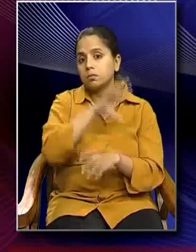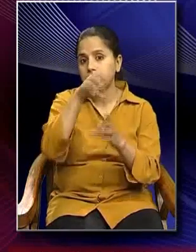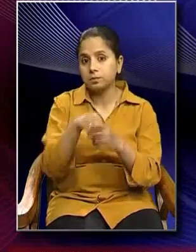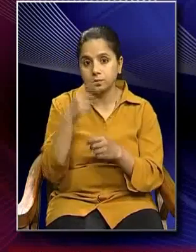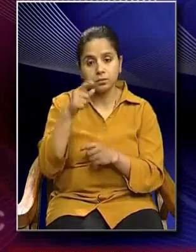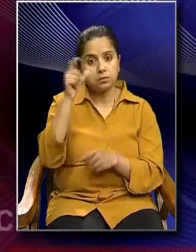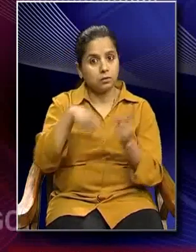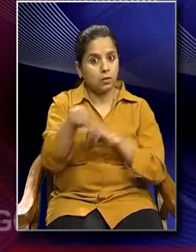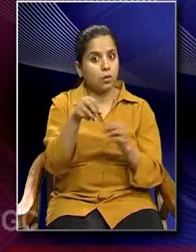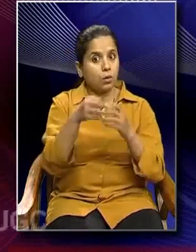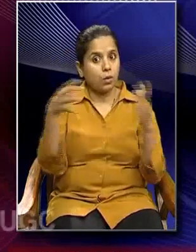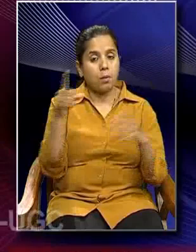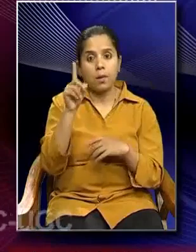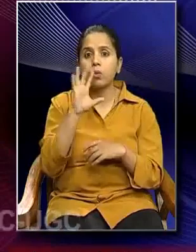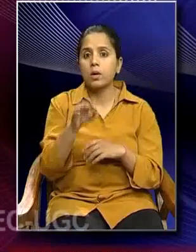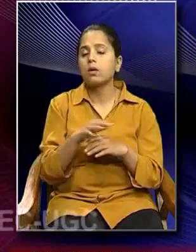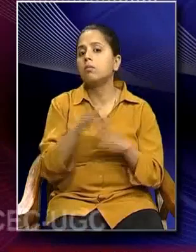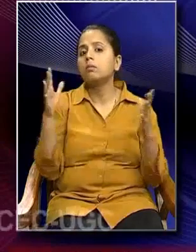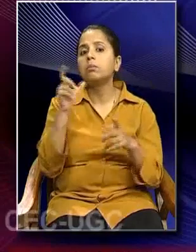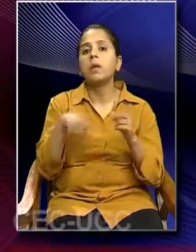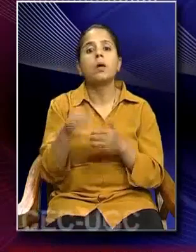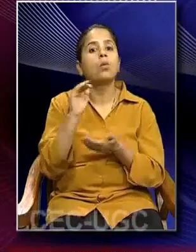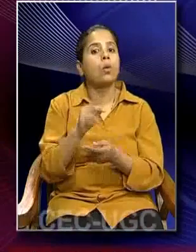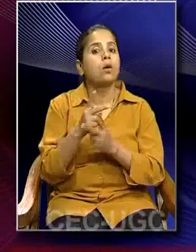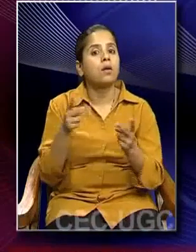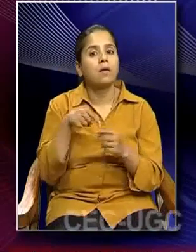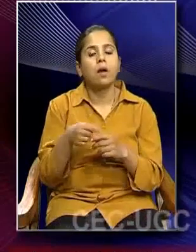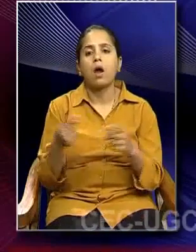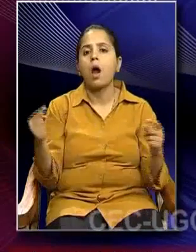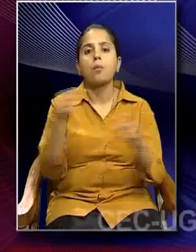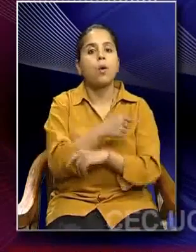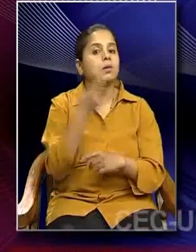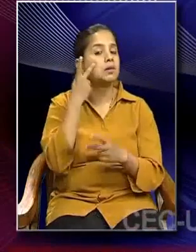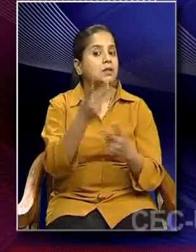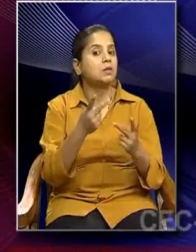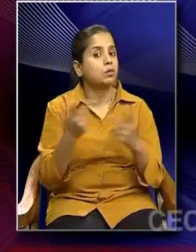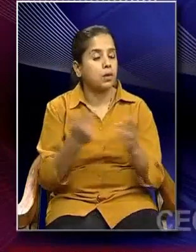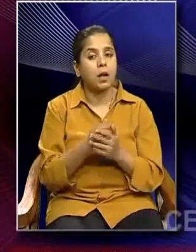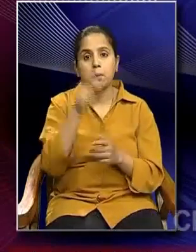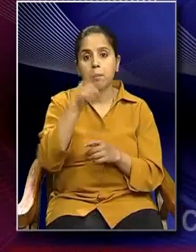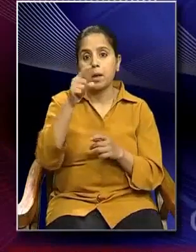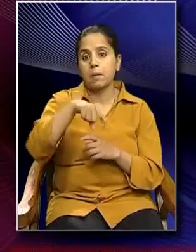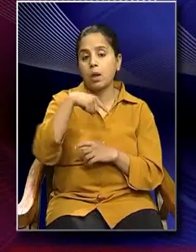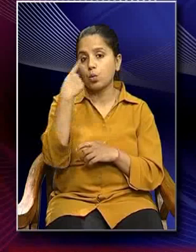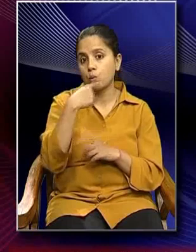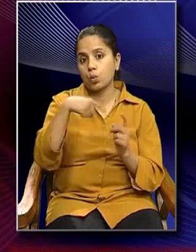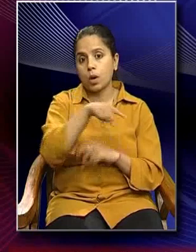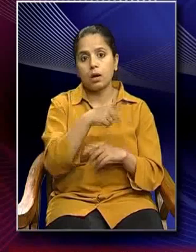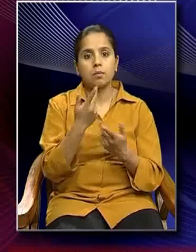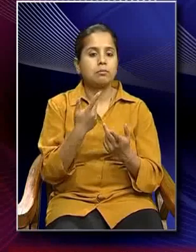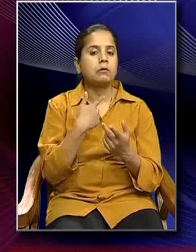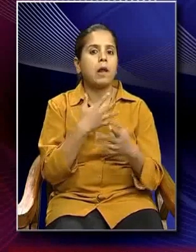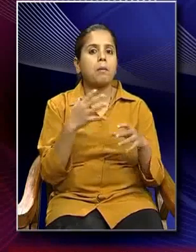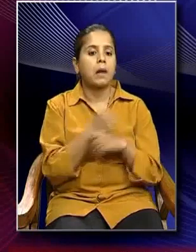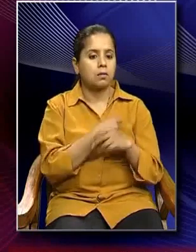population growth but rapid population growth. And the reverse consequence is that the people who are left over,